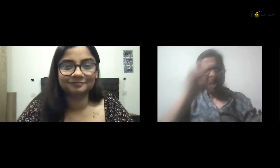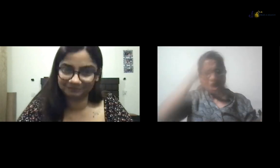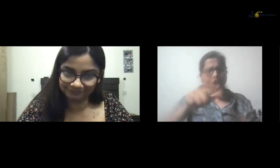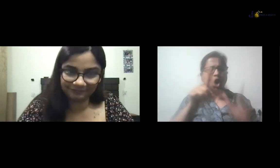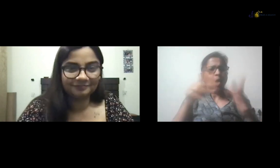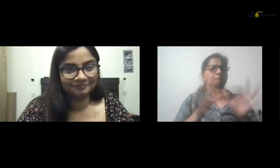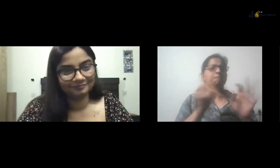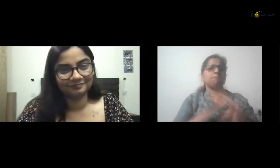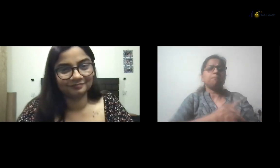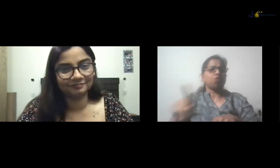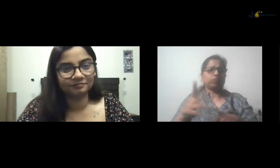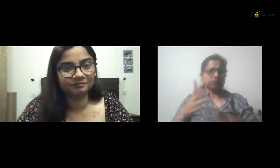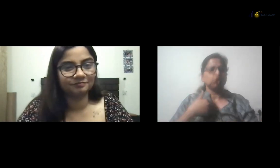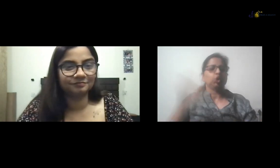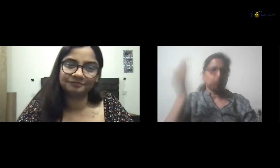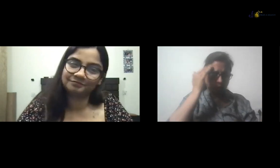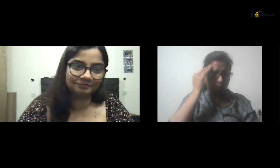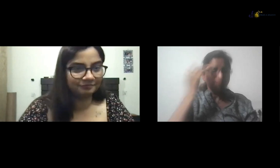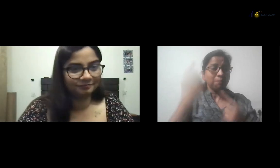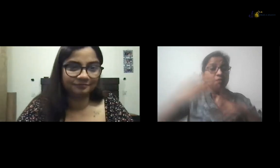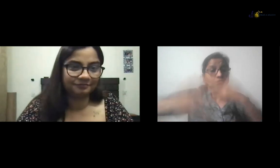And they